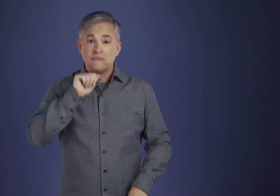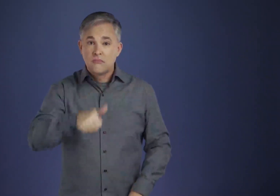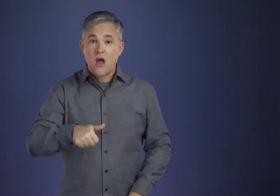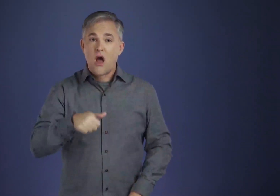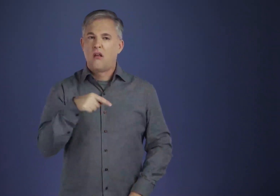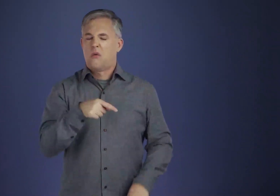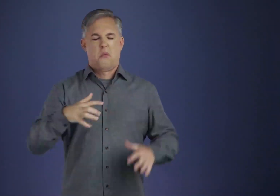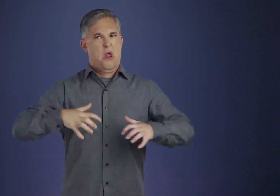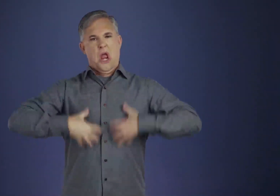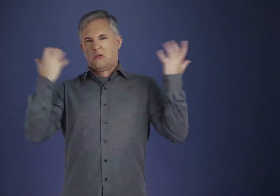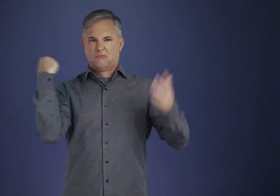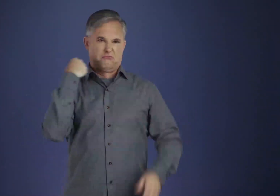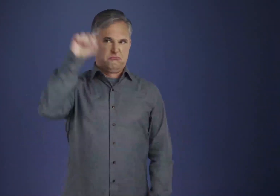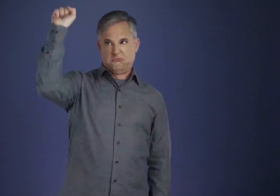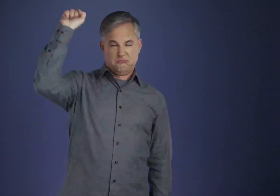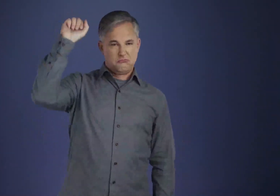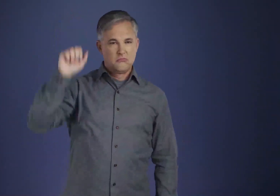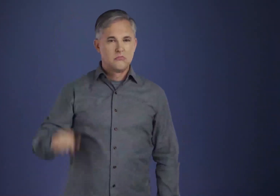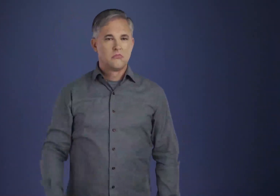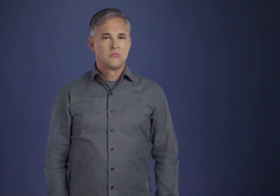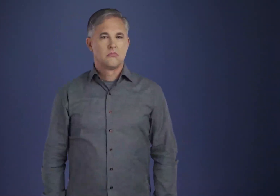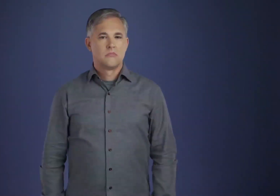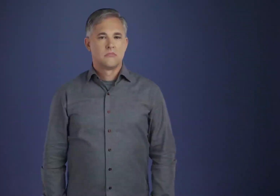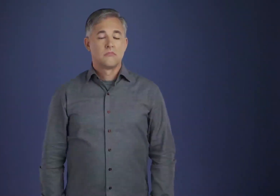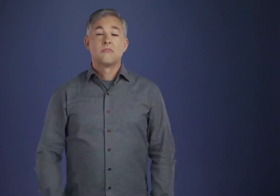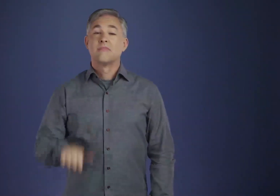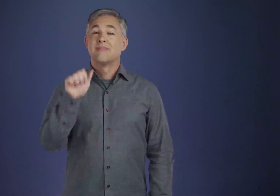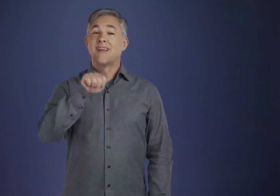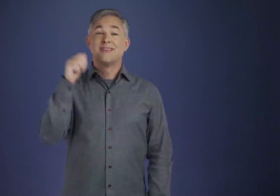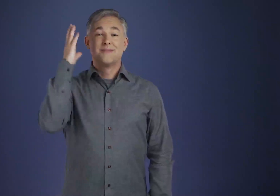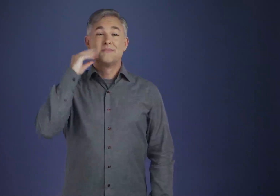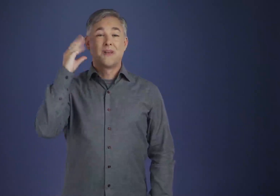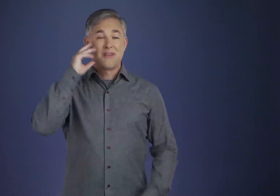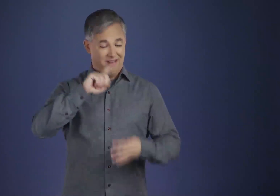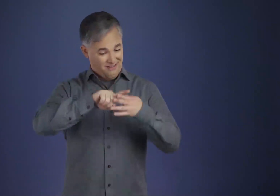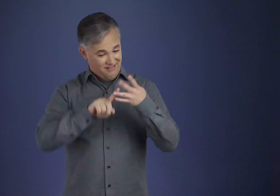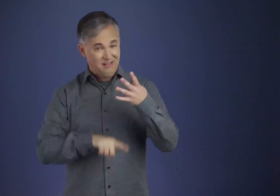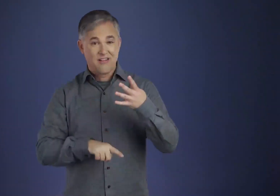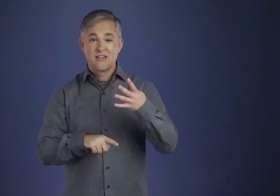Can AA experience tell all these they may still find a faith that works?